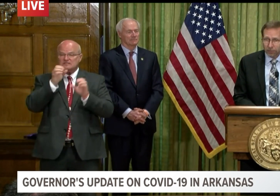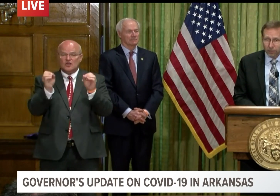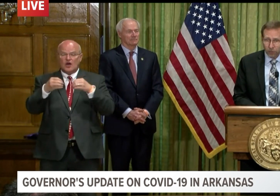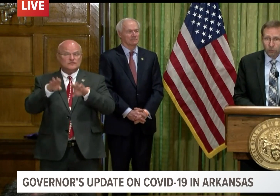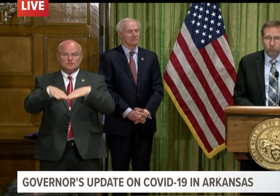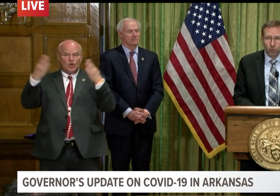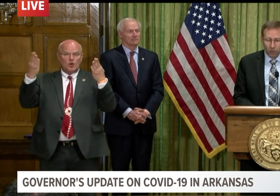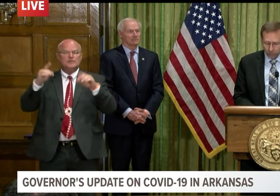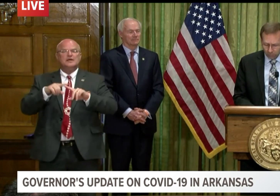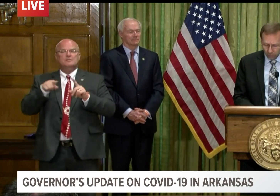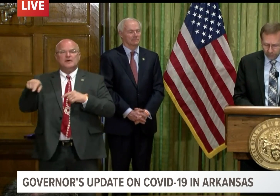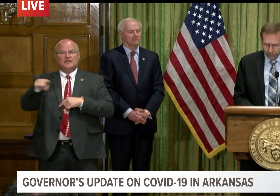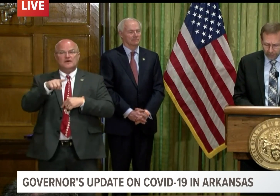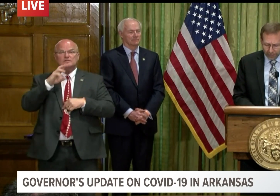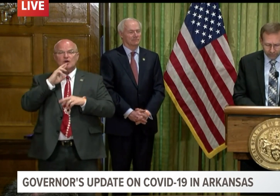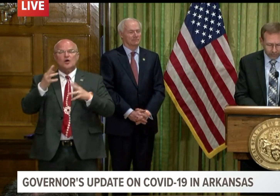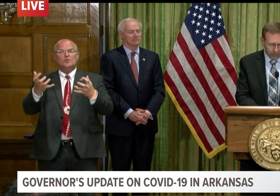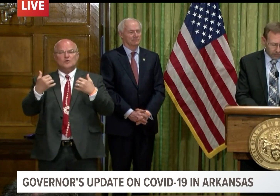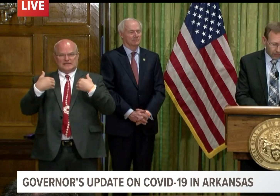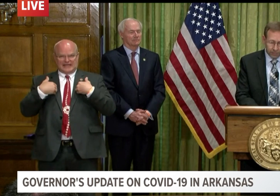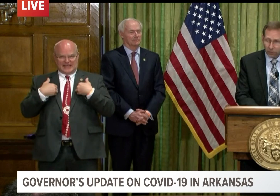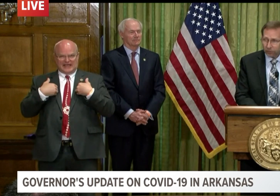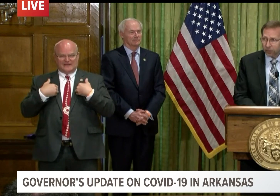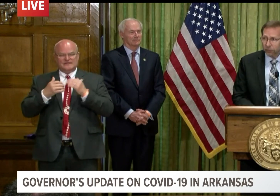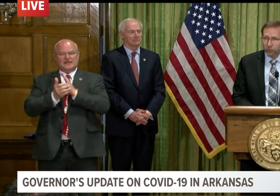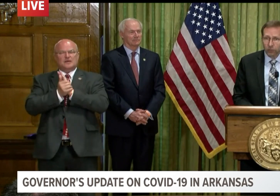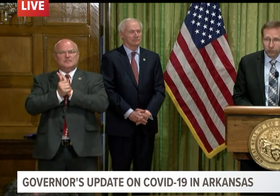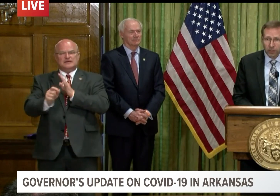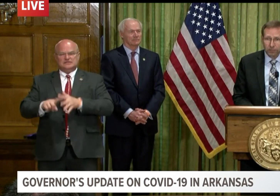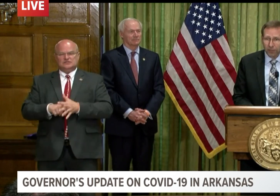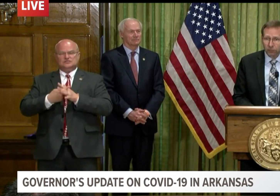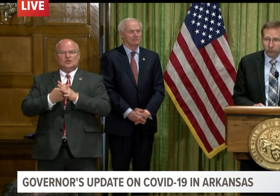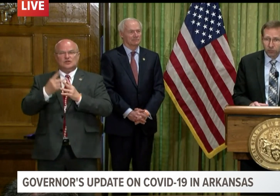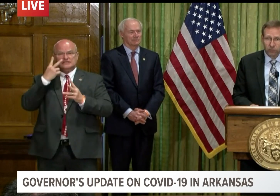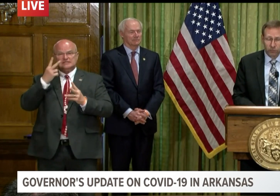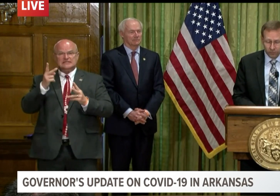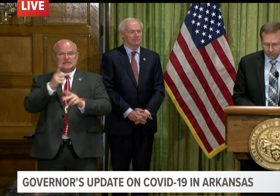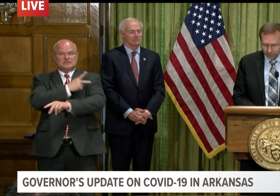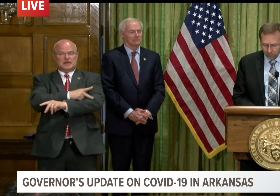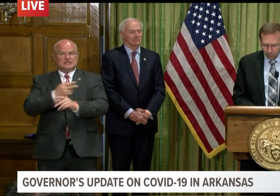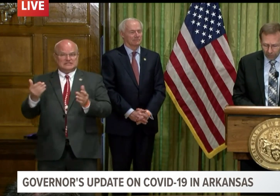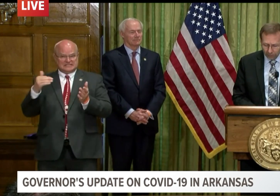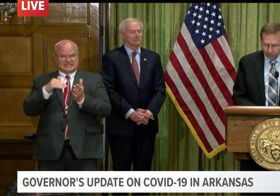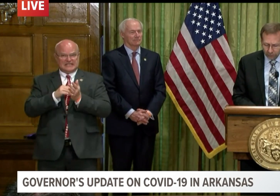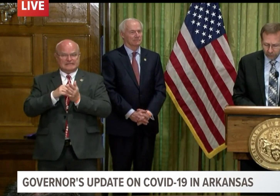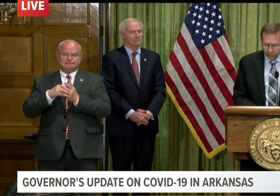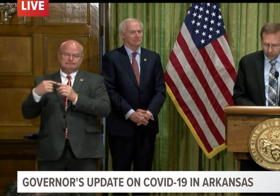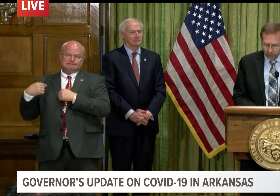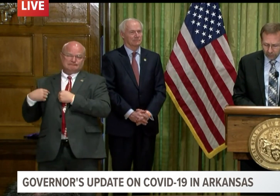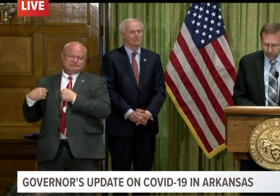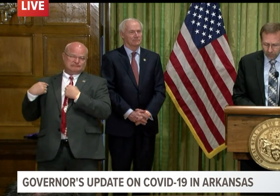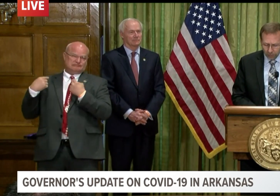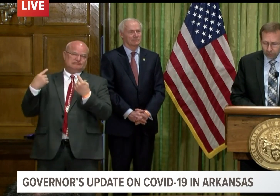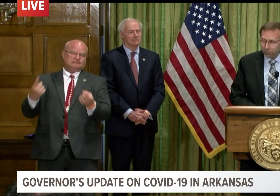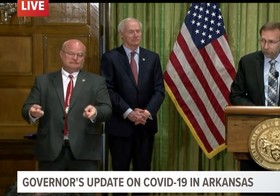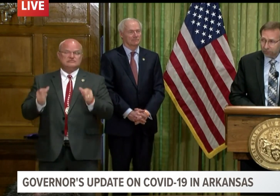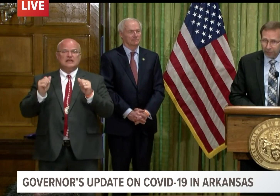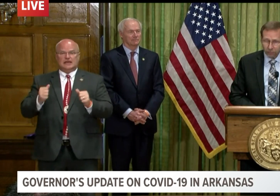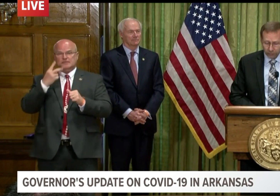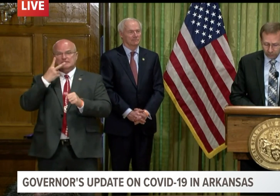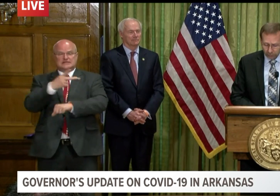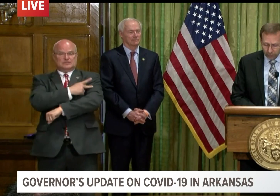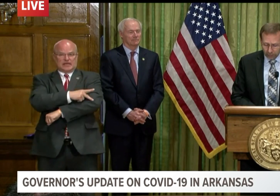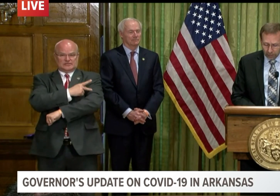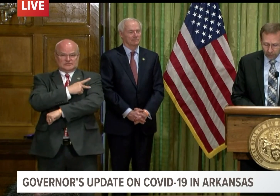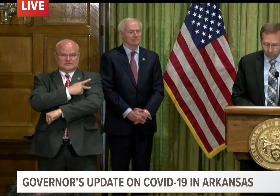but those who are wanted to have the ability to start seeing patients, since it's been a while since they were able to